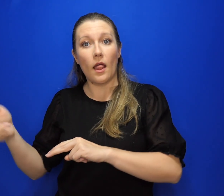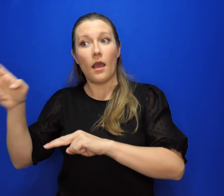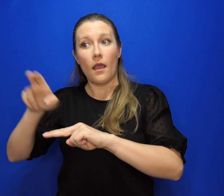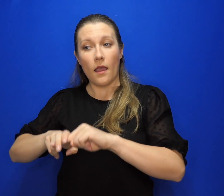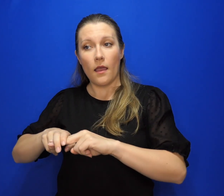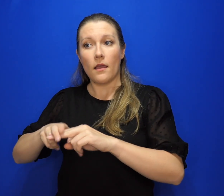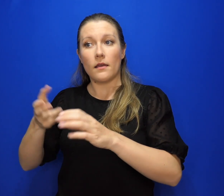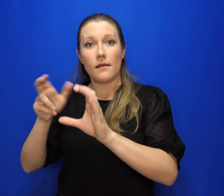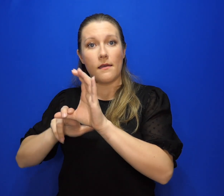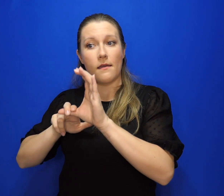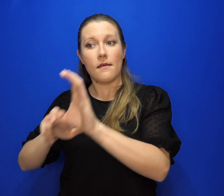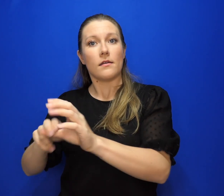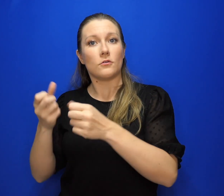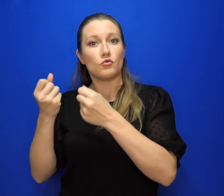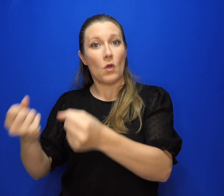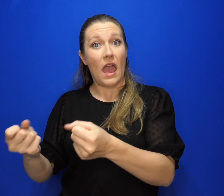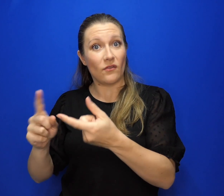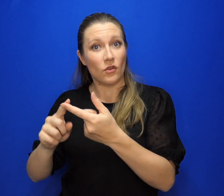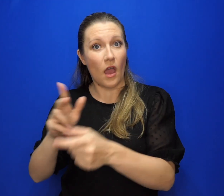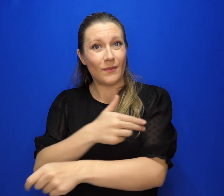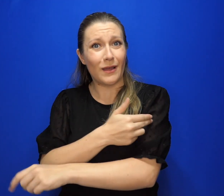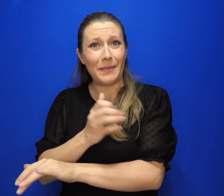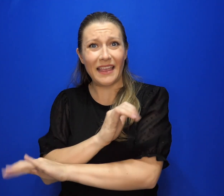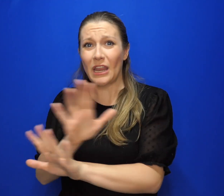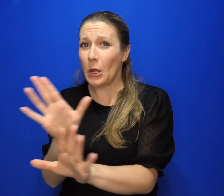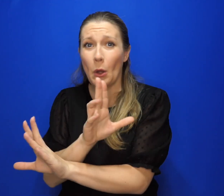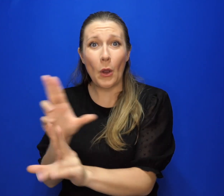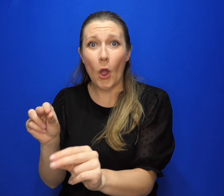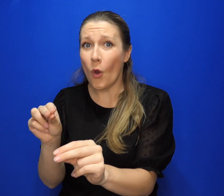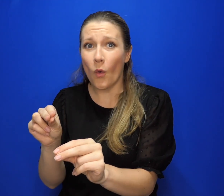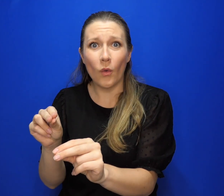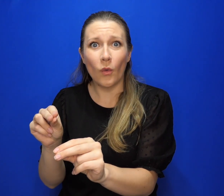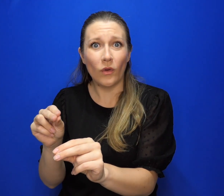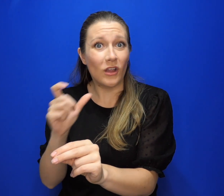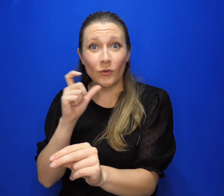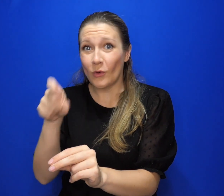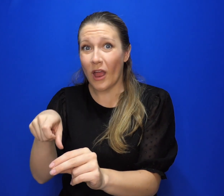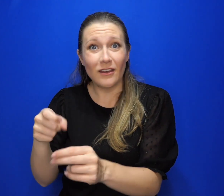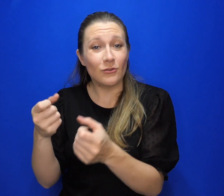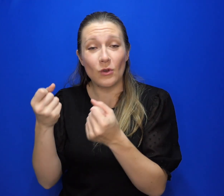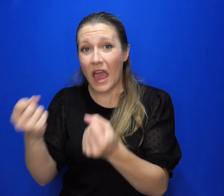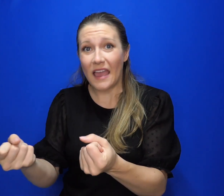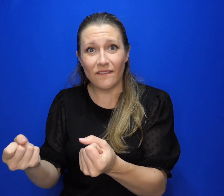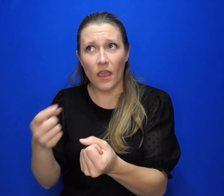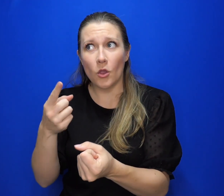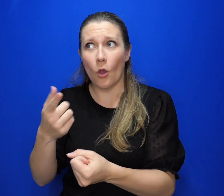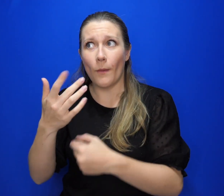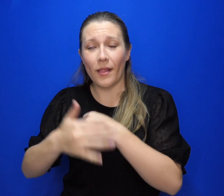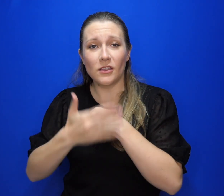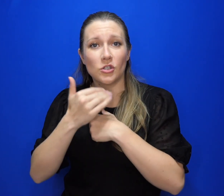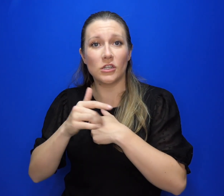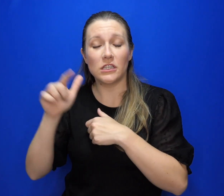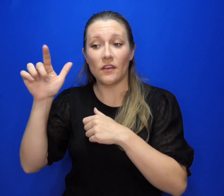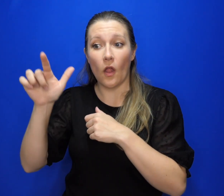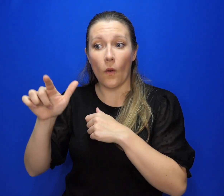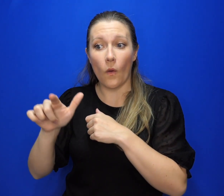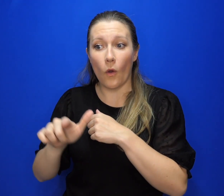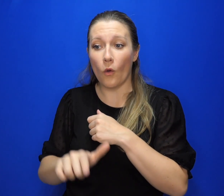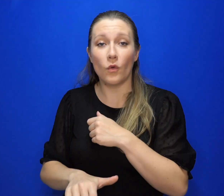hospital. And I'm like, no, I don't want you driving. Your blood sugar's falling rapidly. You don't know when it's going to tank out.